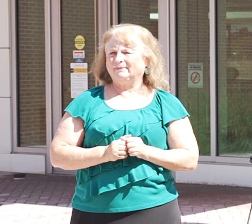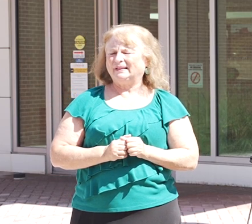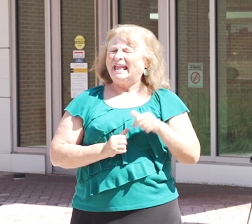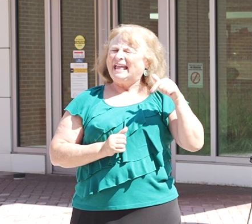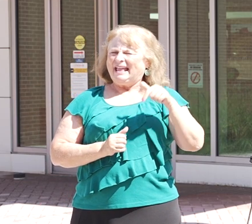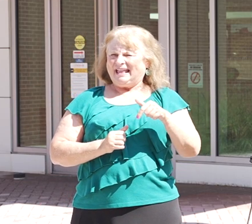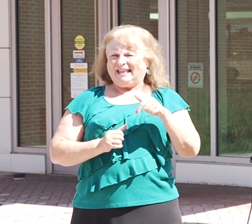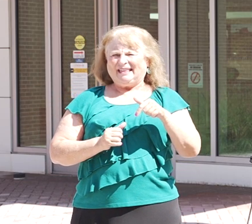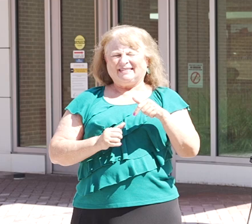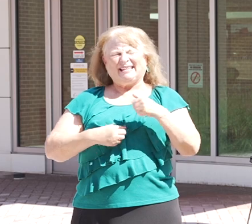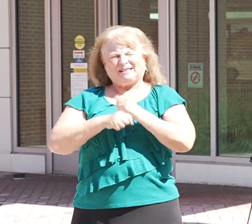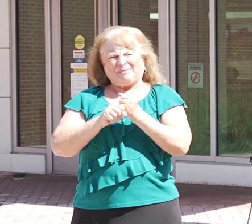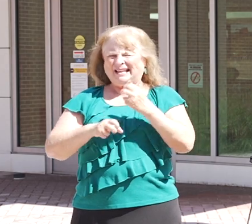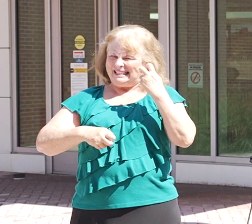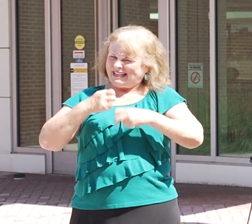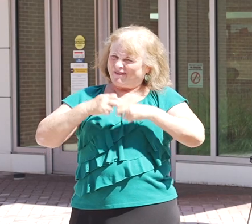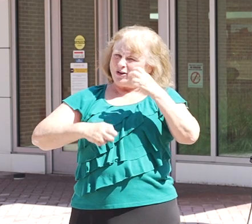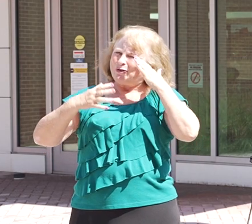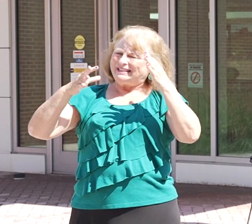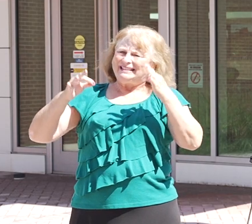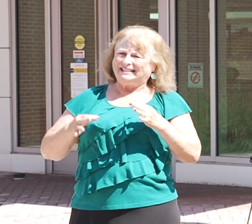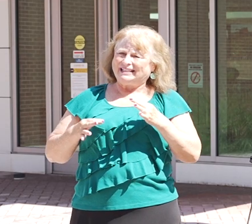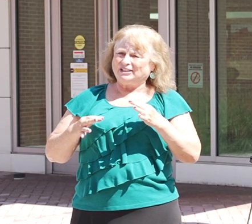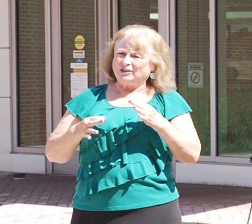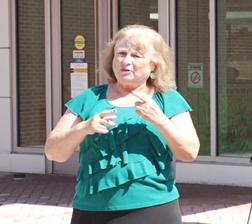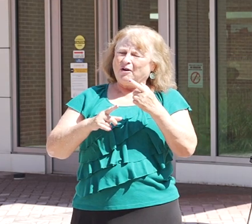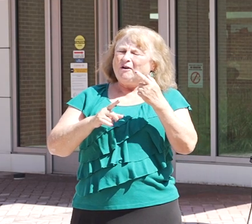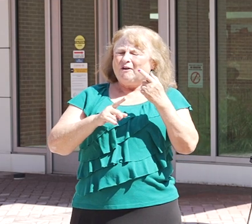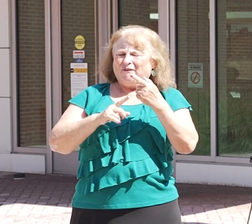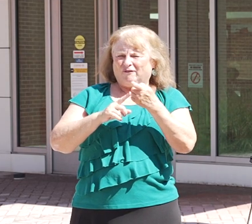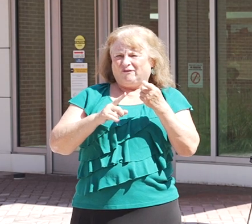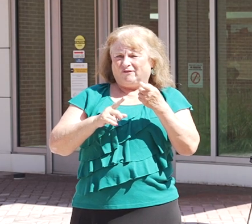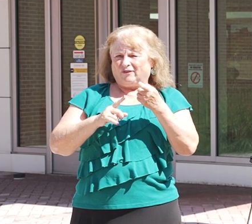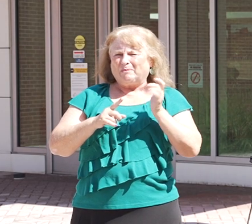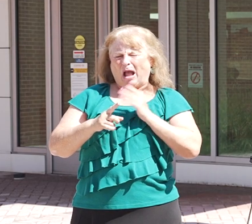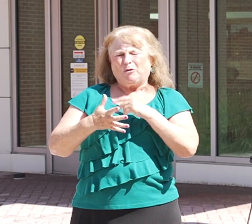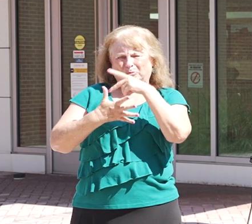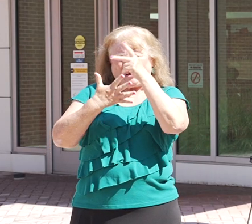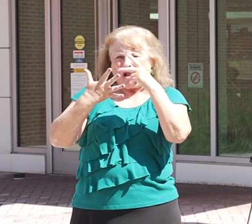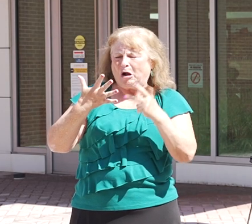This forced difficult decisions among the priorities.